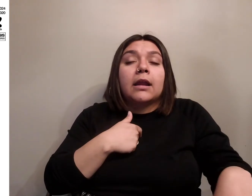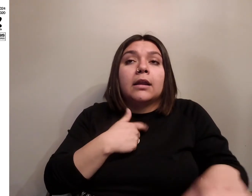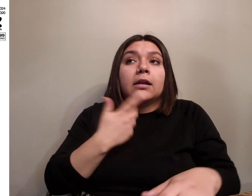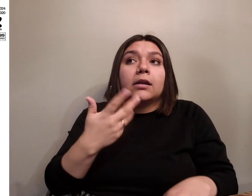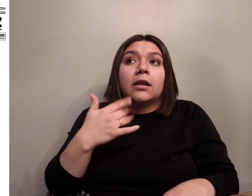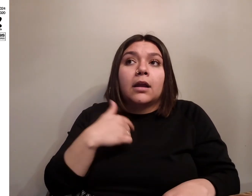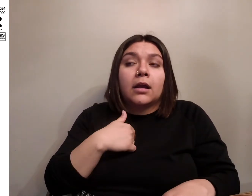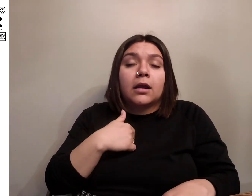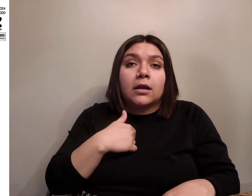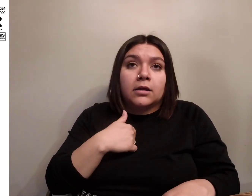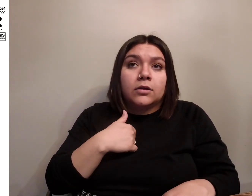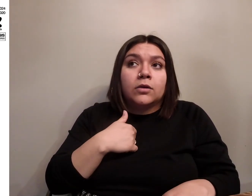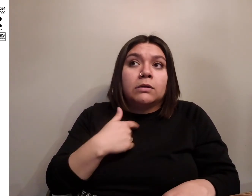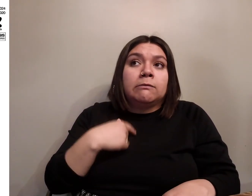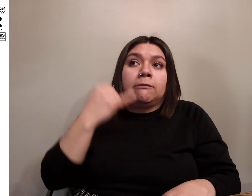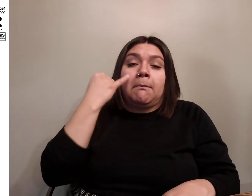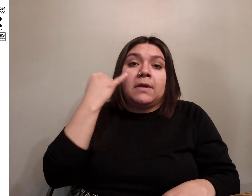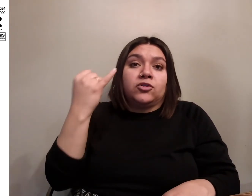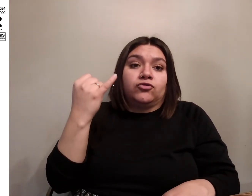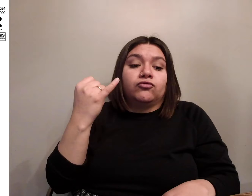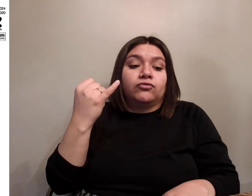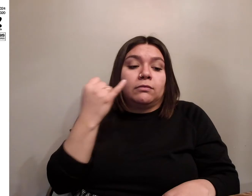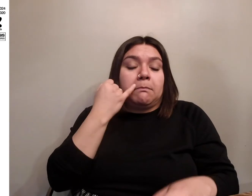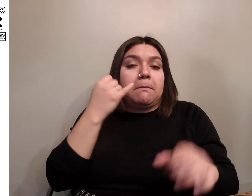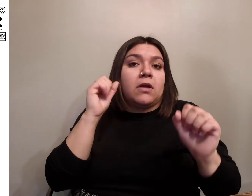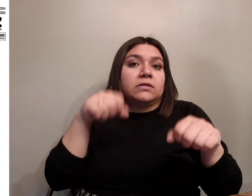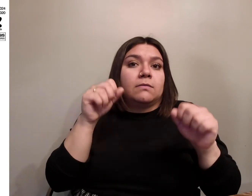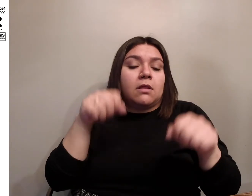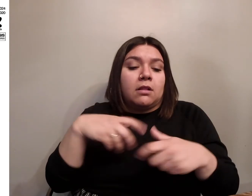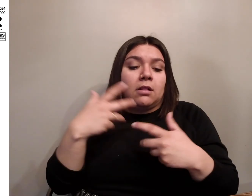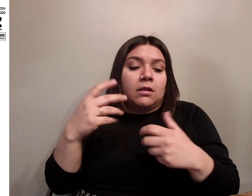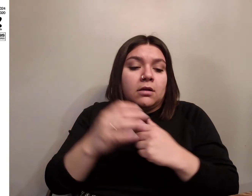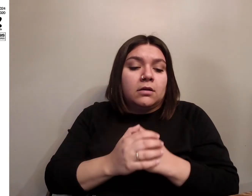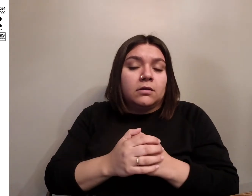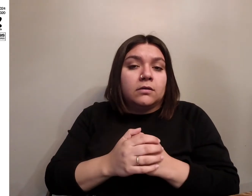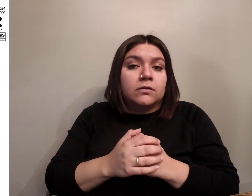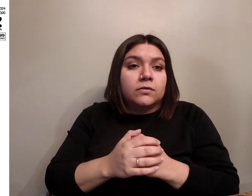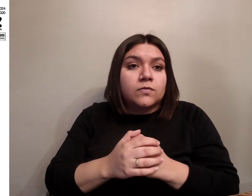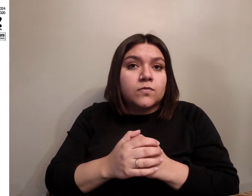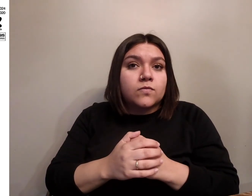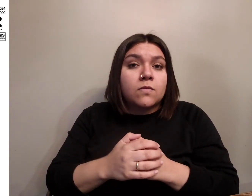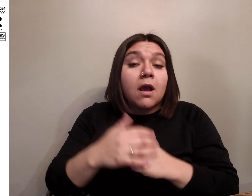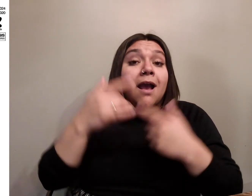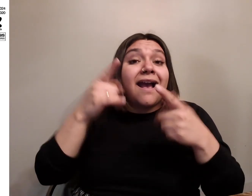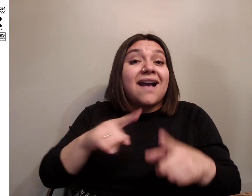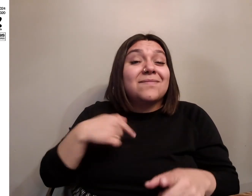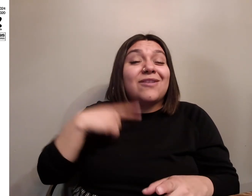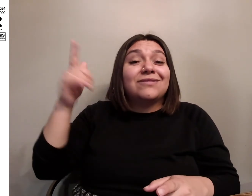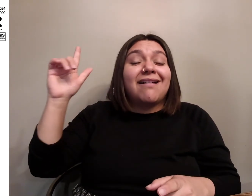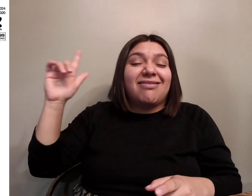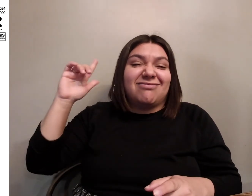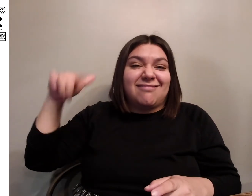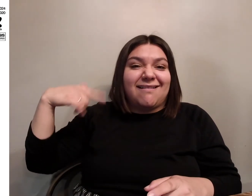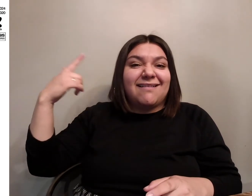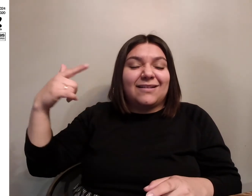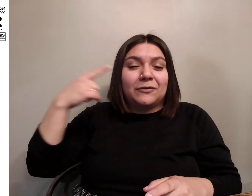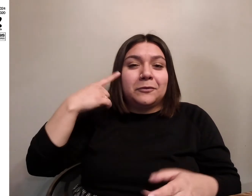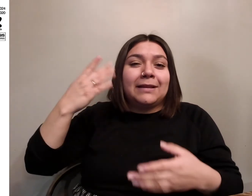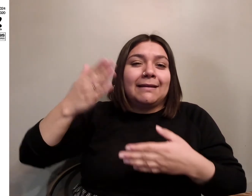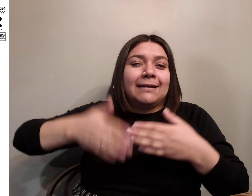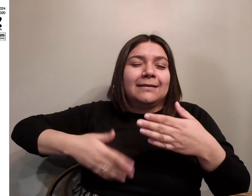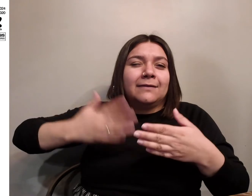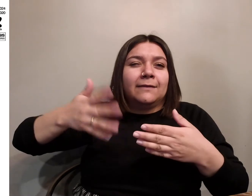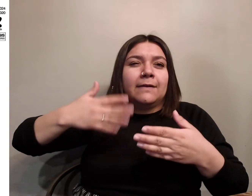months than I would have imagined possible. I was